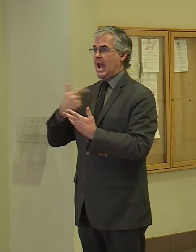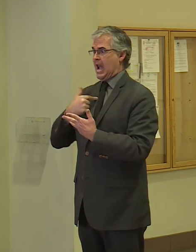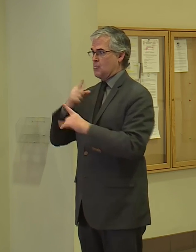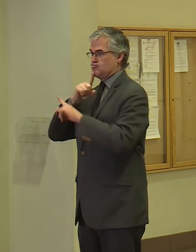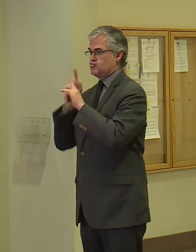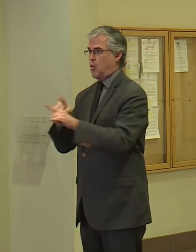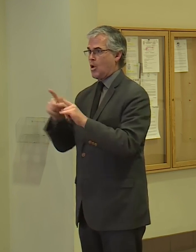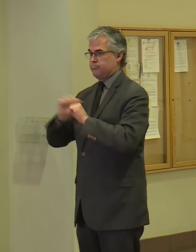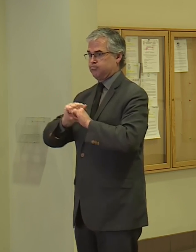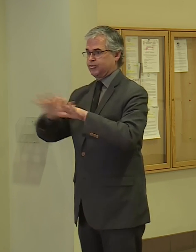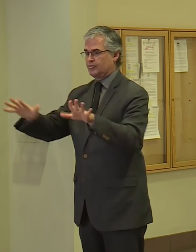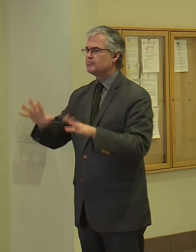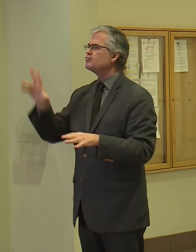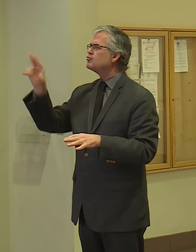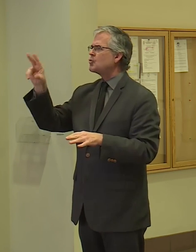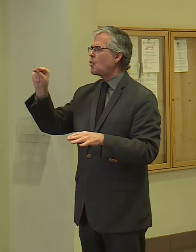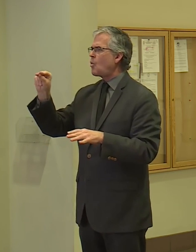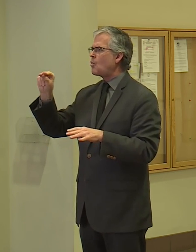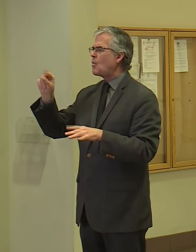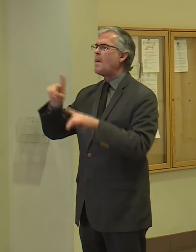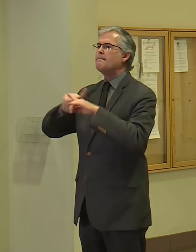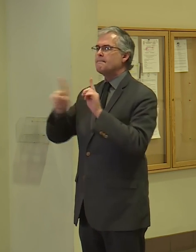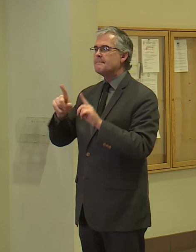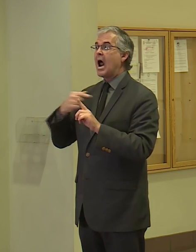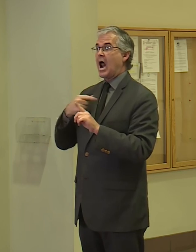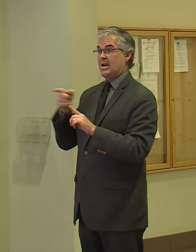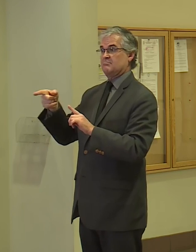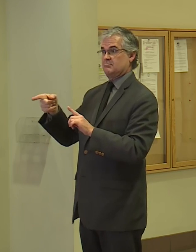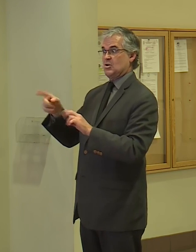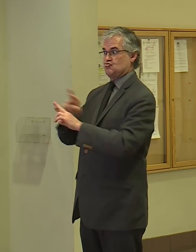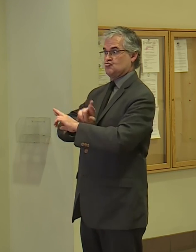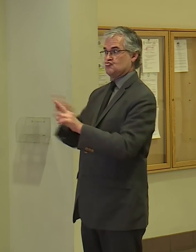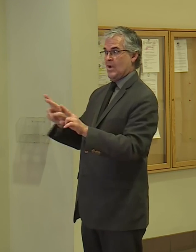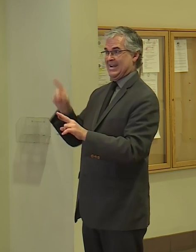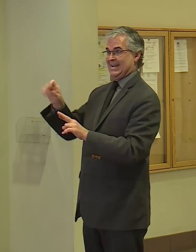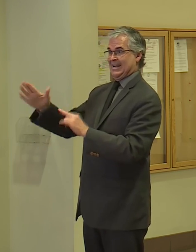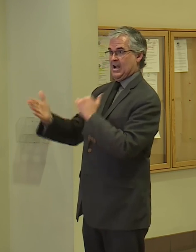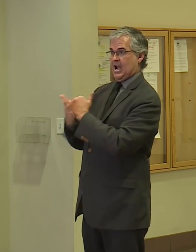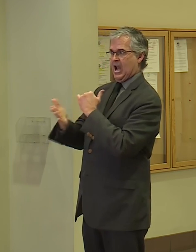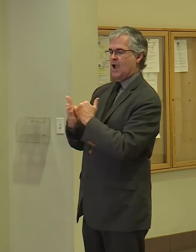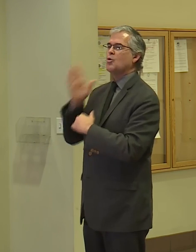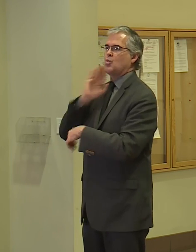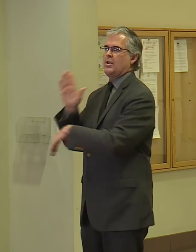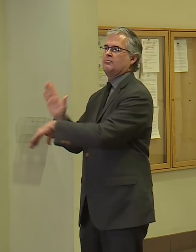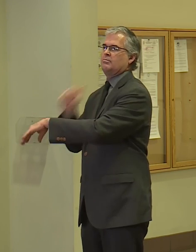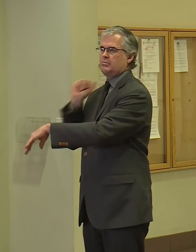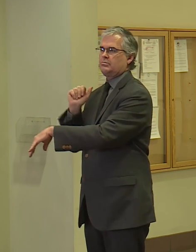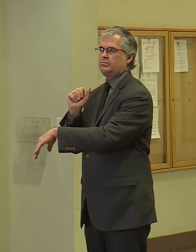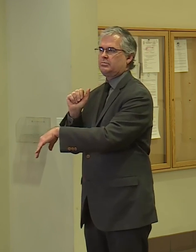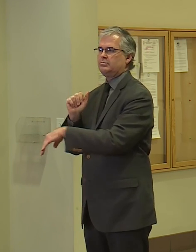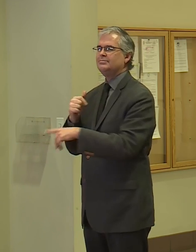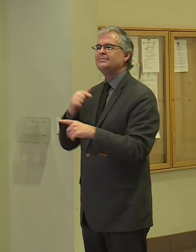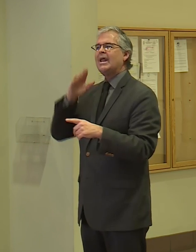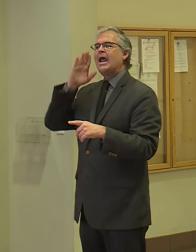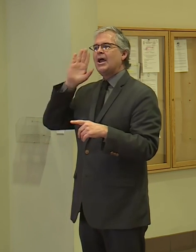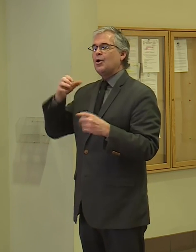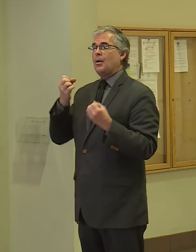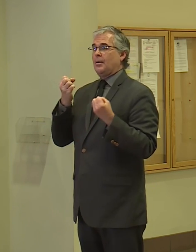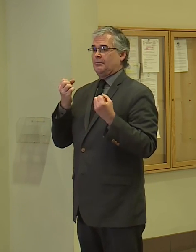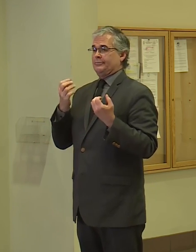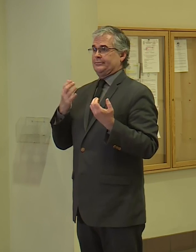at their ready to assist with community support if and when they're called upon I know this directive will cause many of our family and